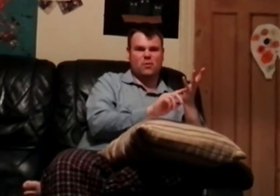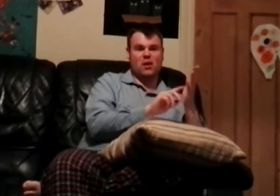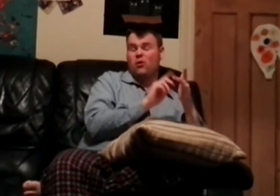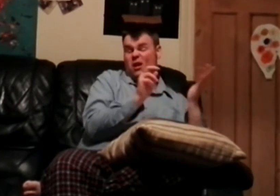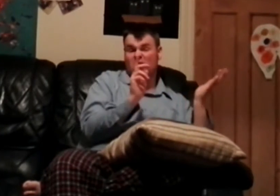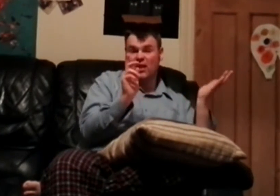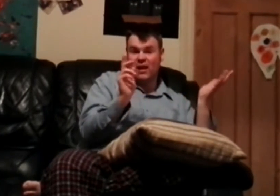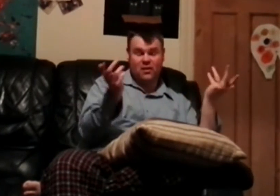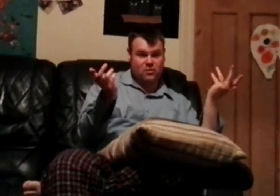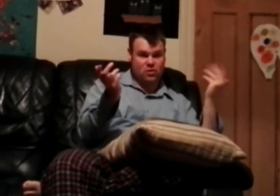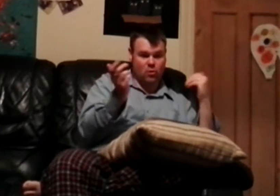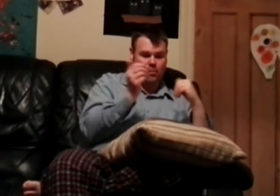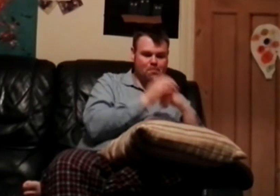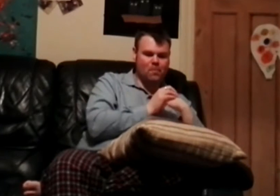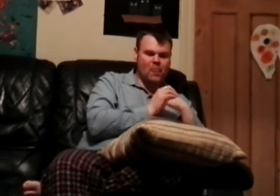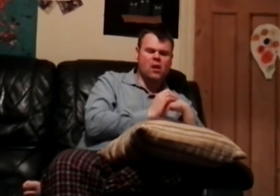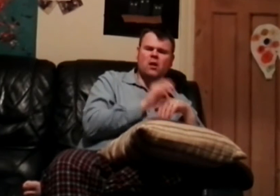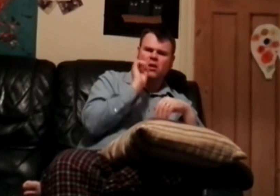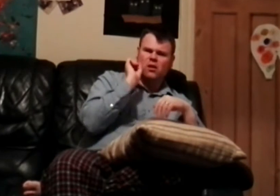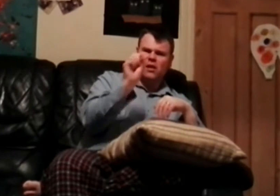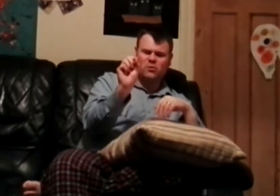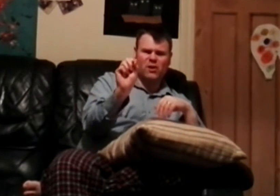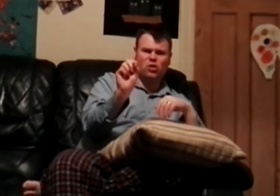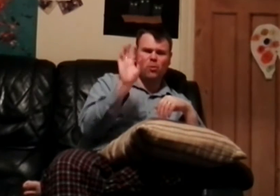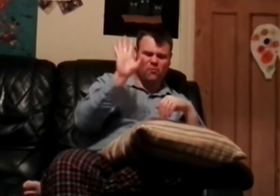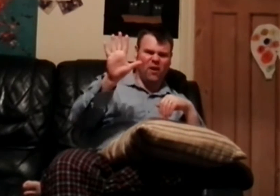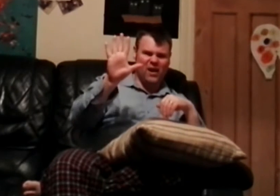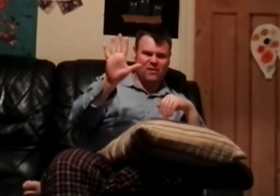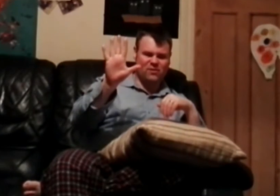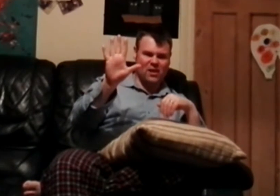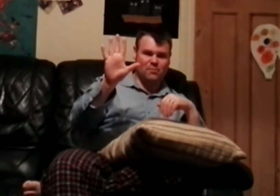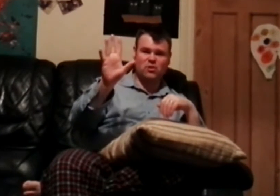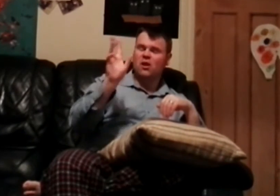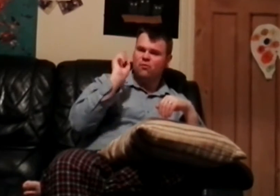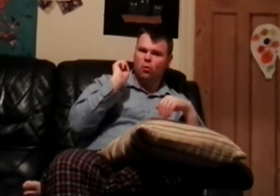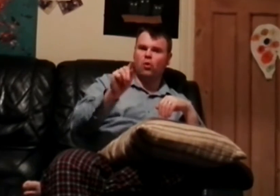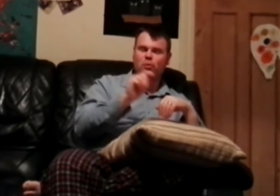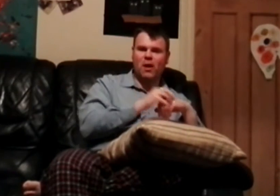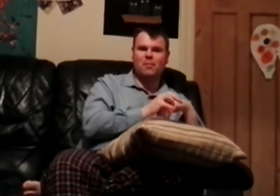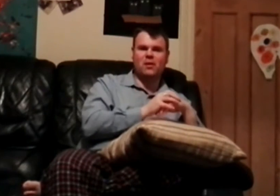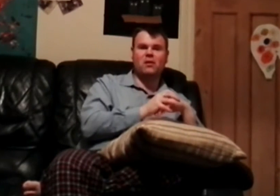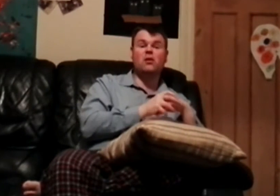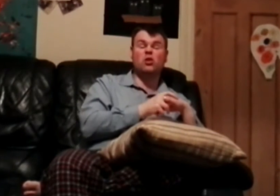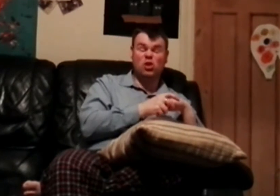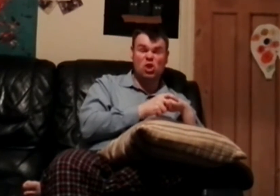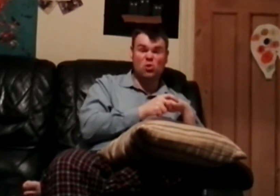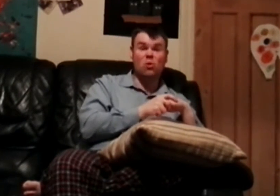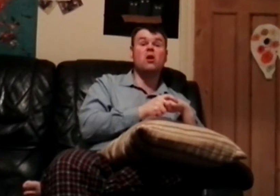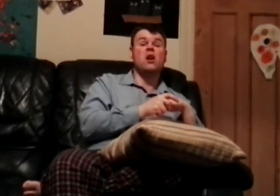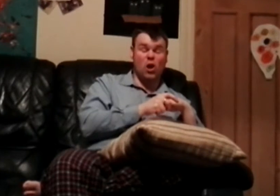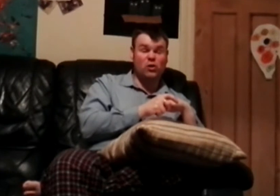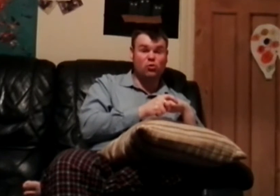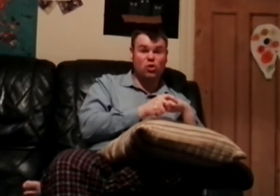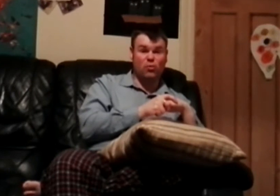Marshmallow, Eclair, and so on. Here's my top 5 tips for what might be the new Android